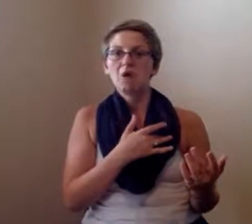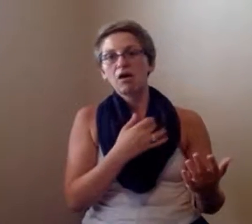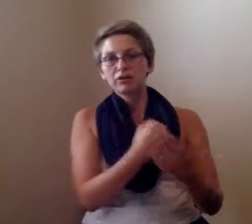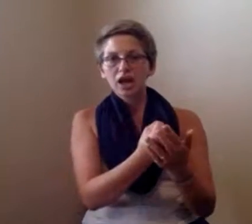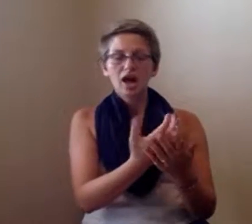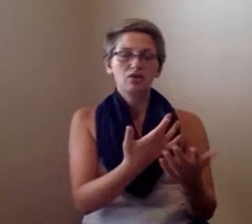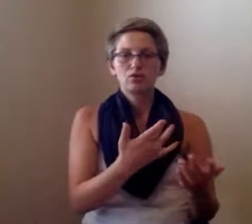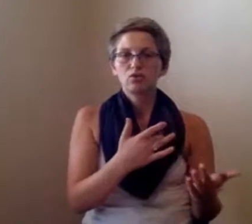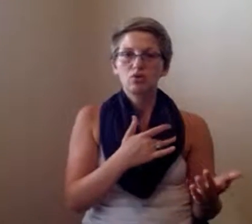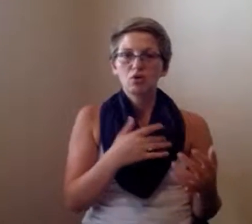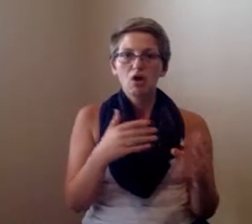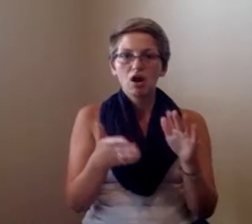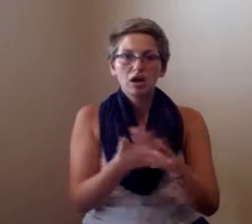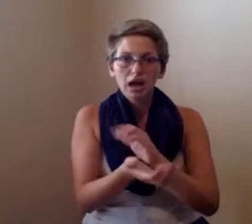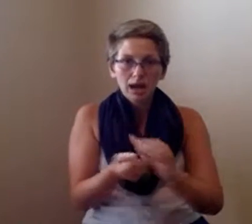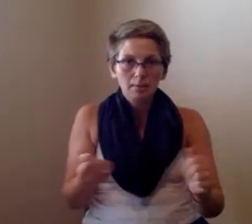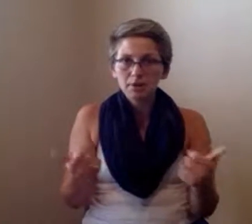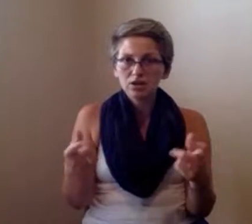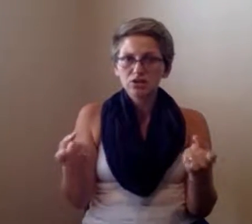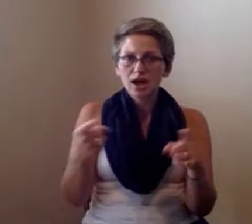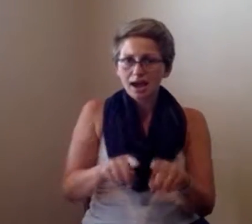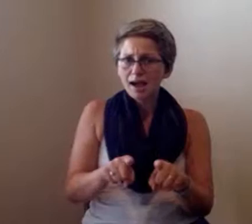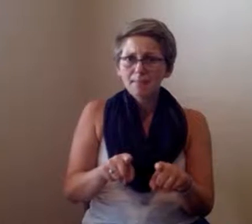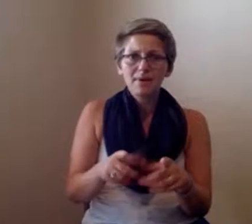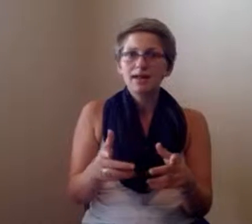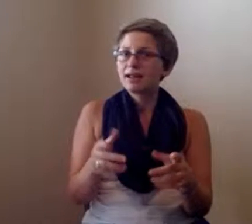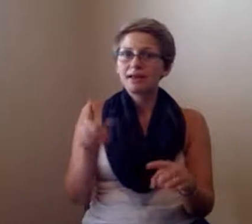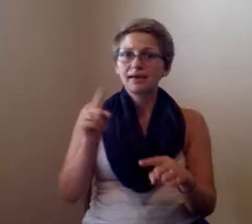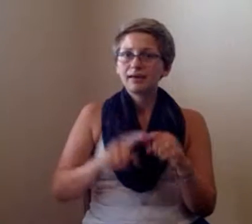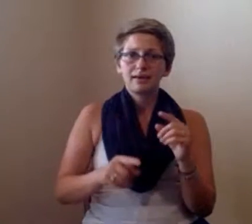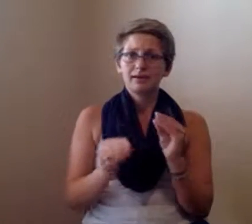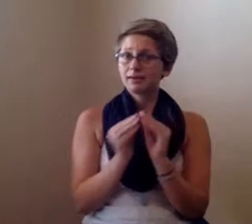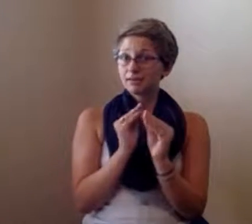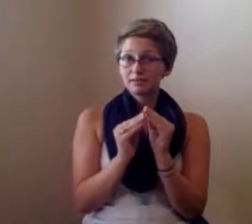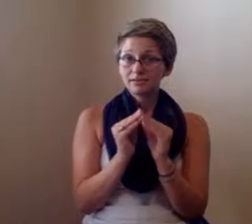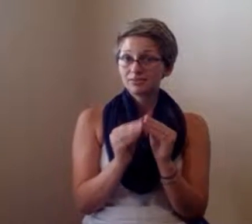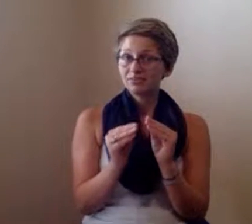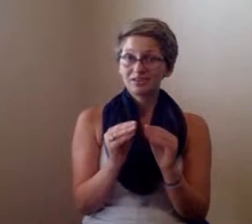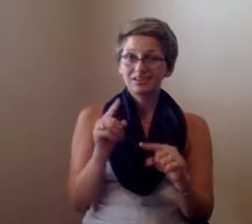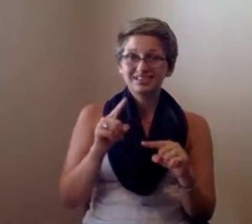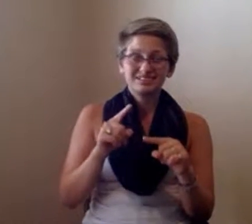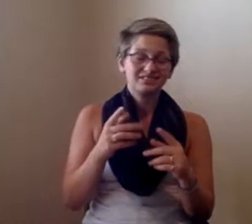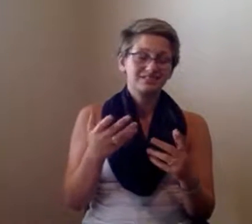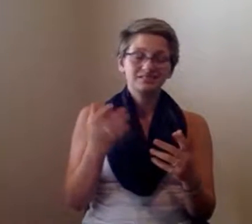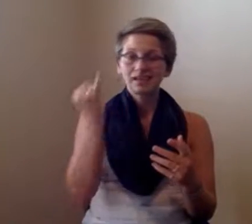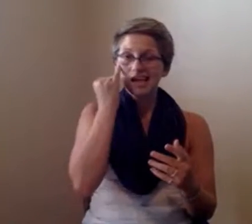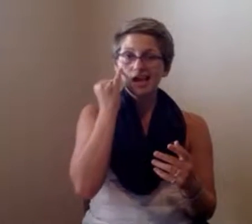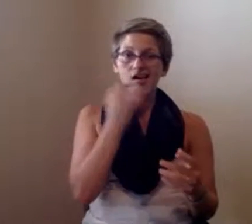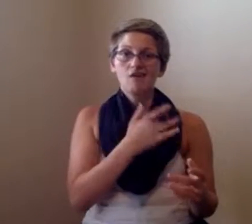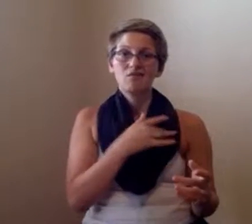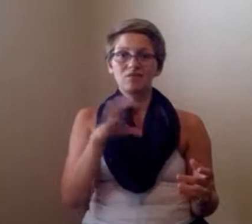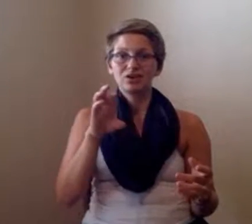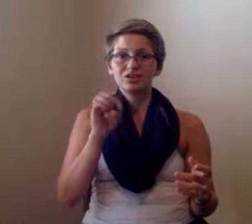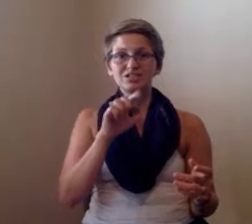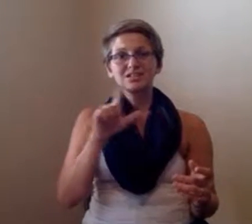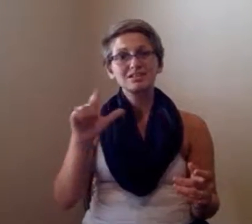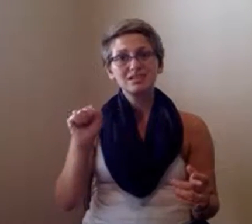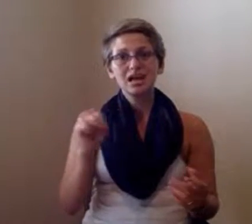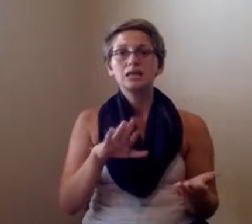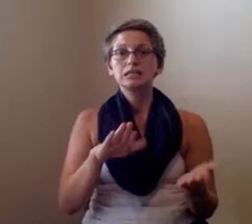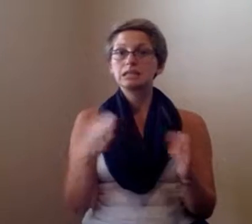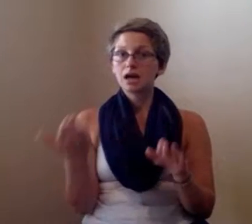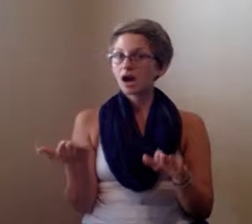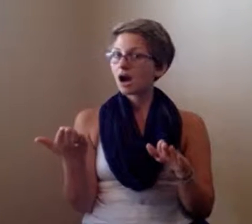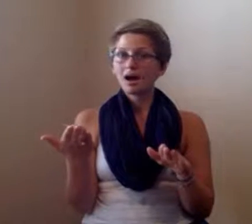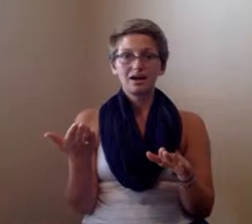replace dead heart cells with fresh, healthy ones. There are some things we can do if someone's had a heart attack to help protect their